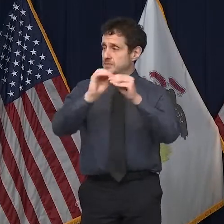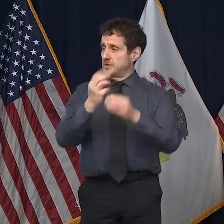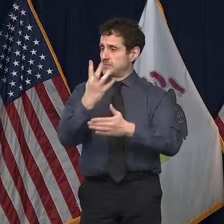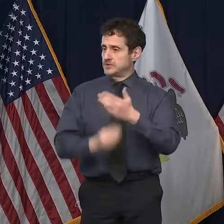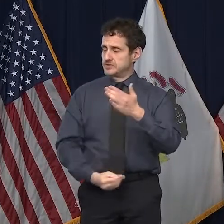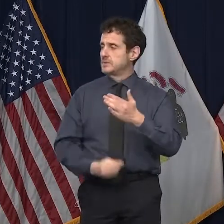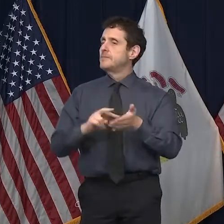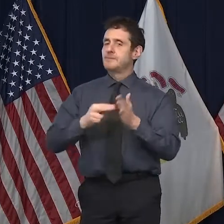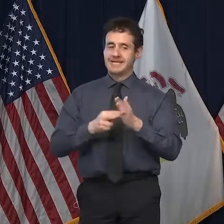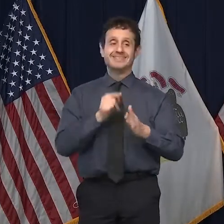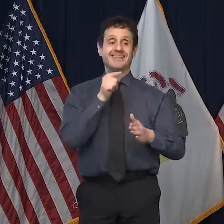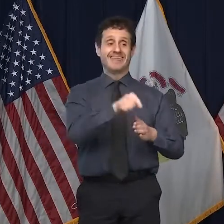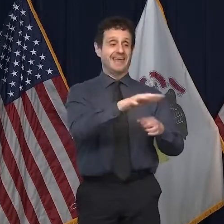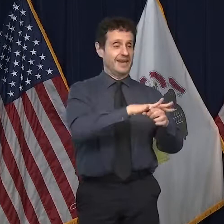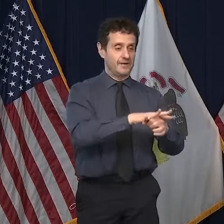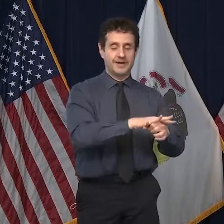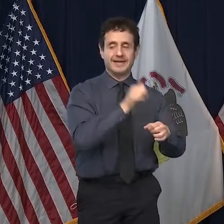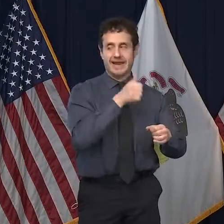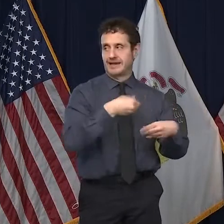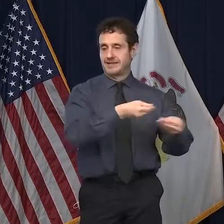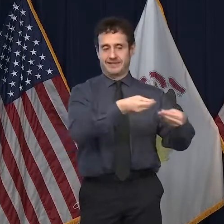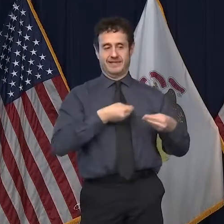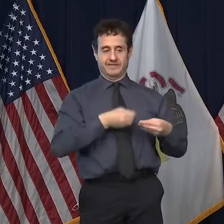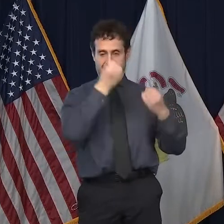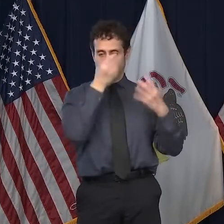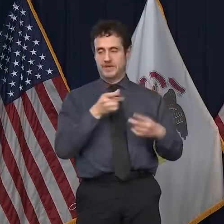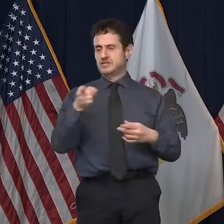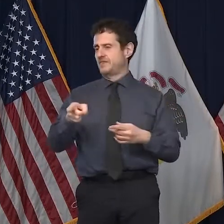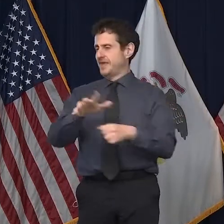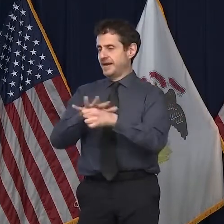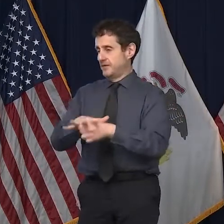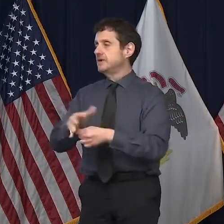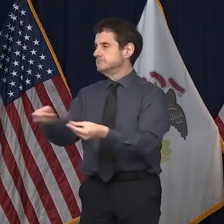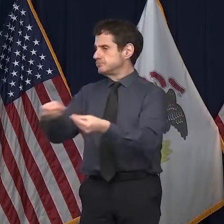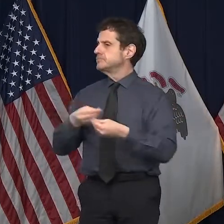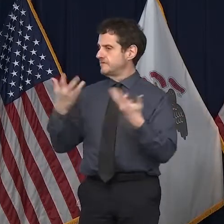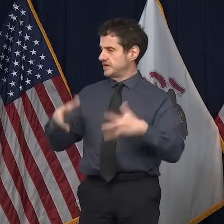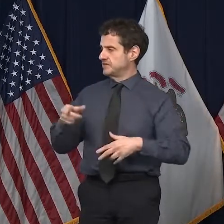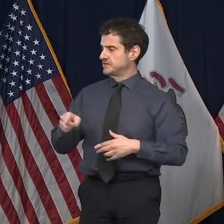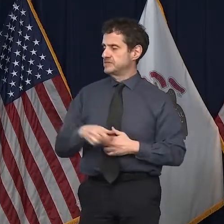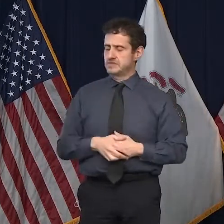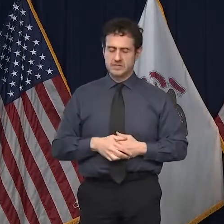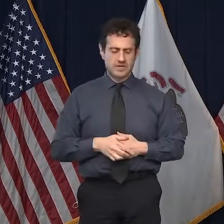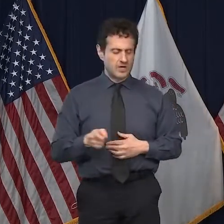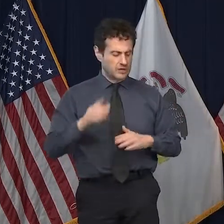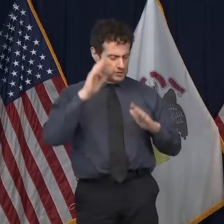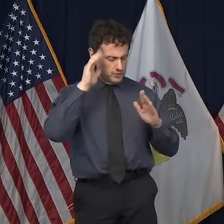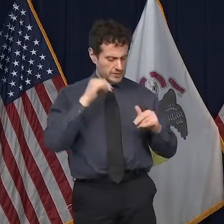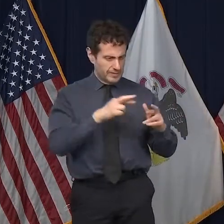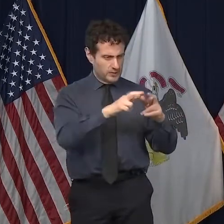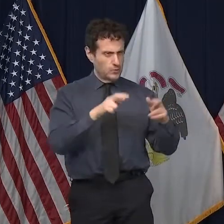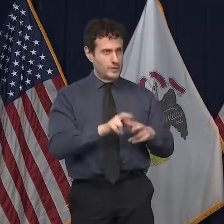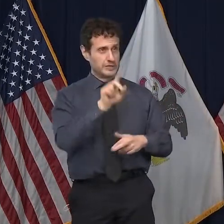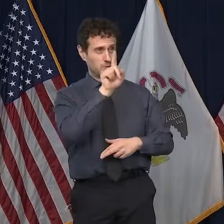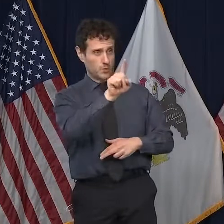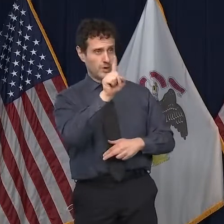to submit the data. Rich Miller has a question for Dr. Ezike. Do you expect Region 1 to enter Tier 3 mitigation